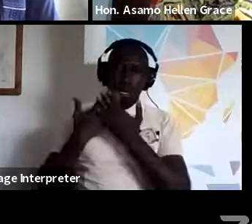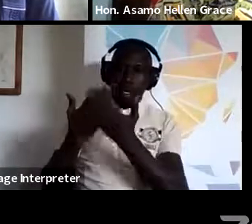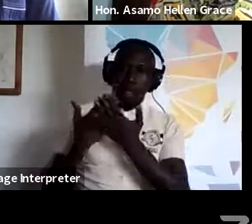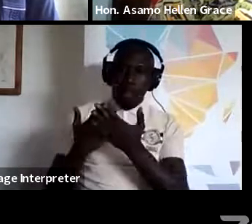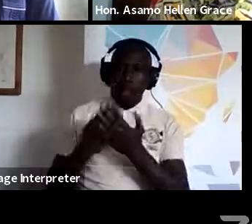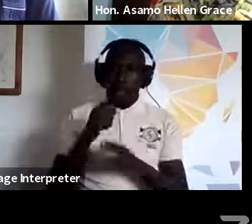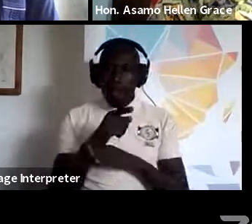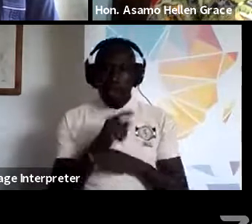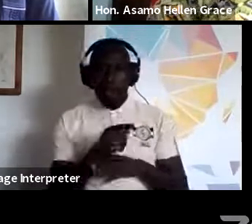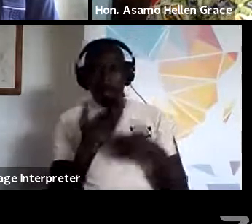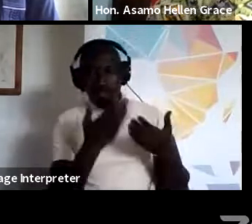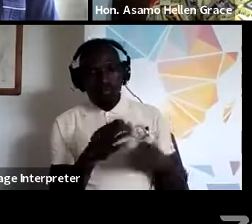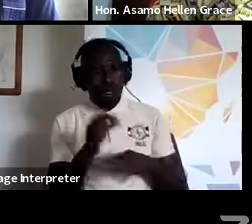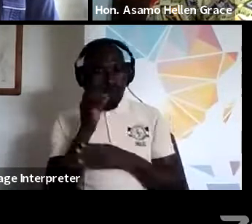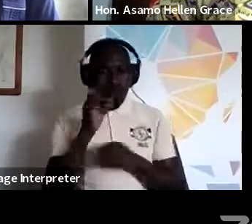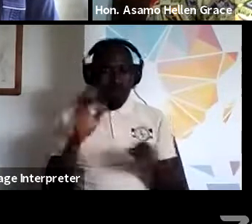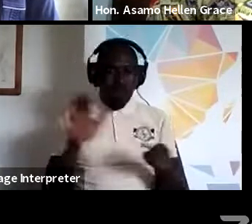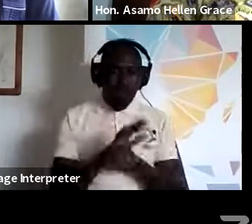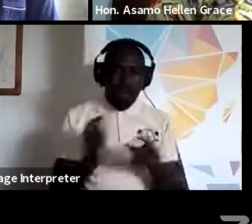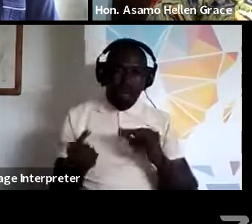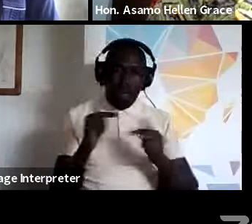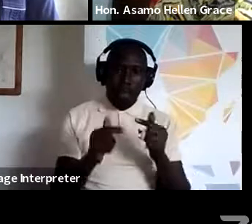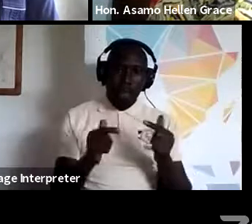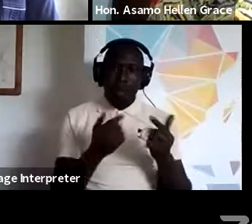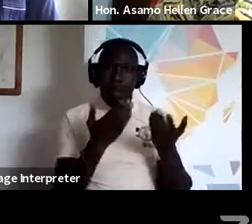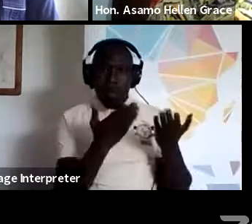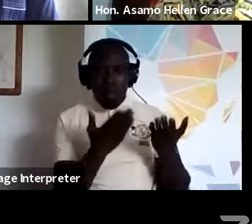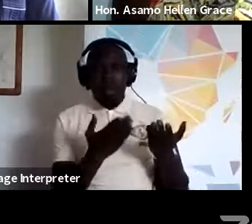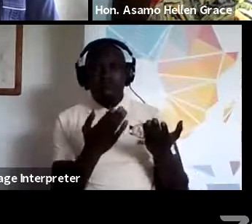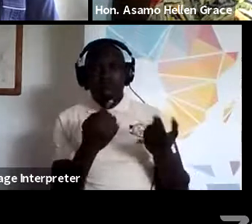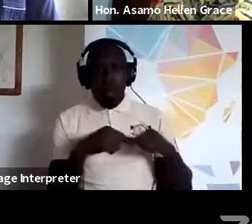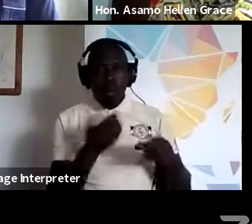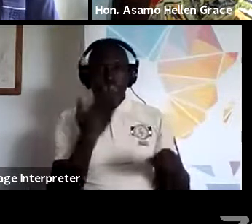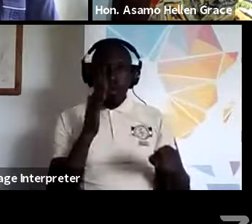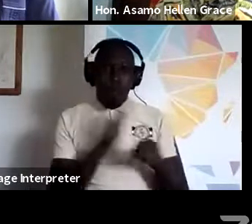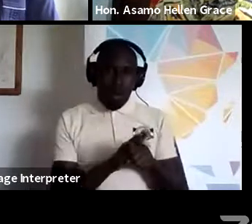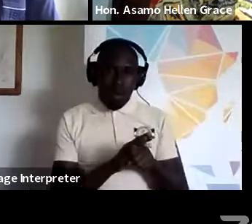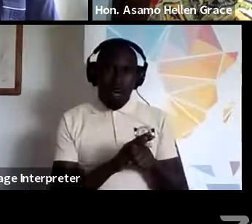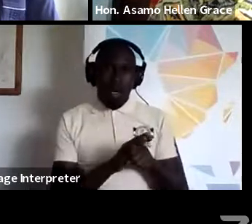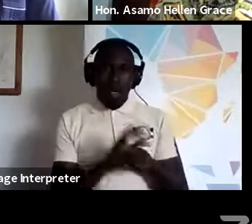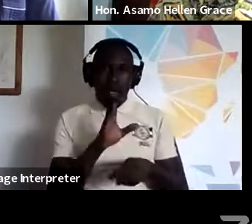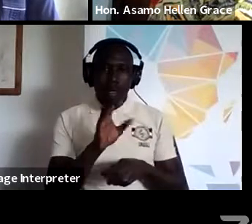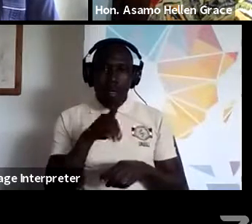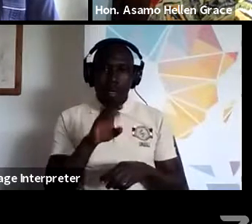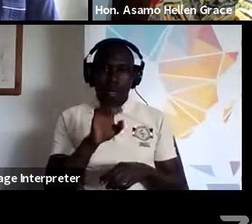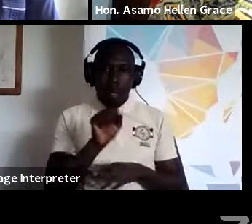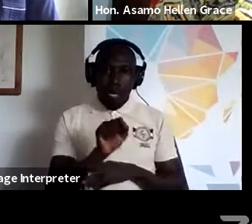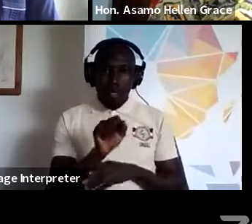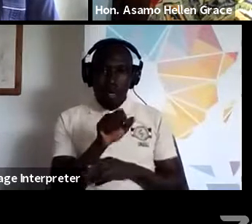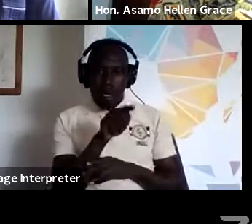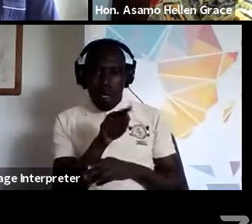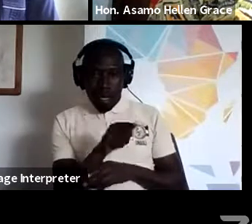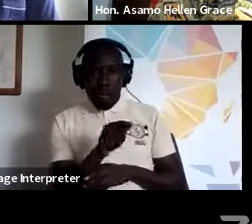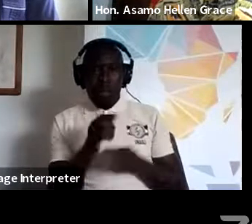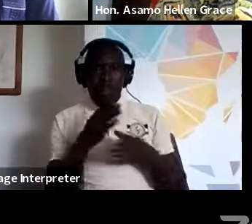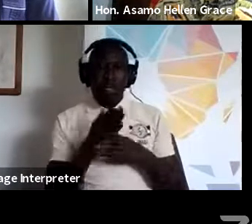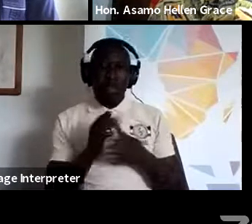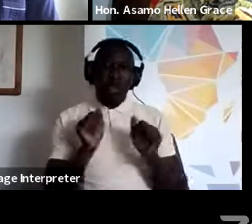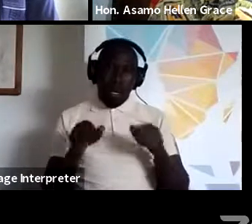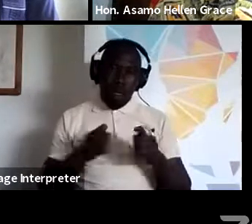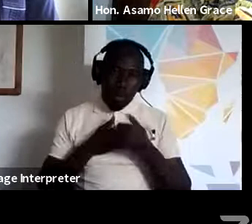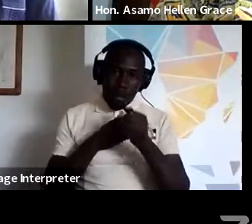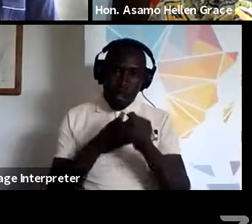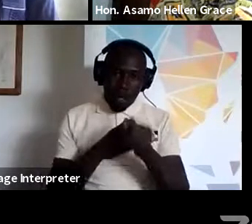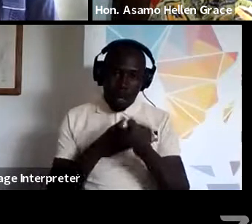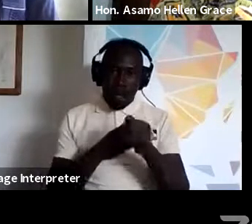has been a very fruitful discussion, and we commit as special that if Minister, should you need us to accompany